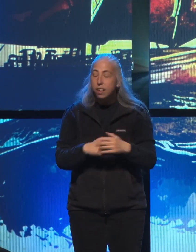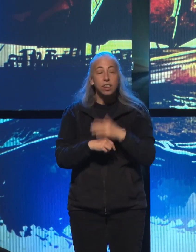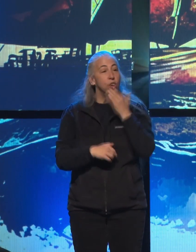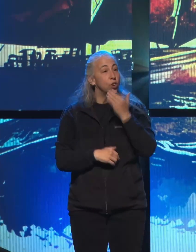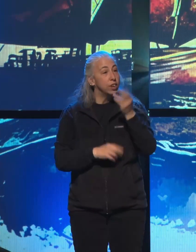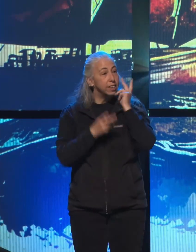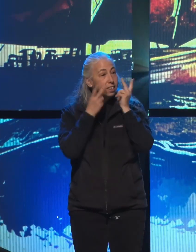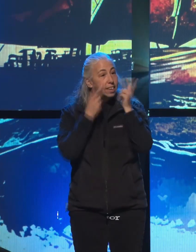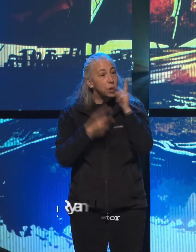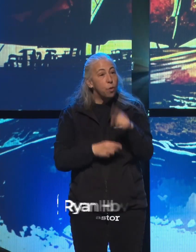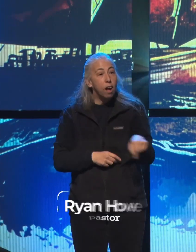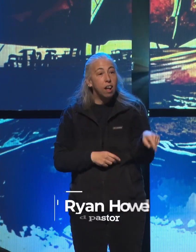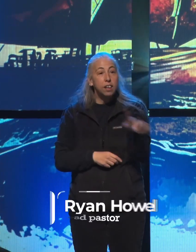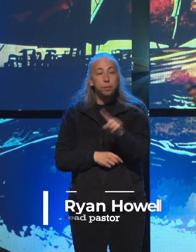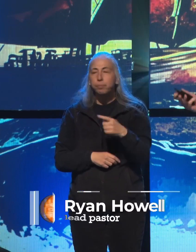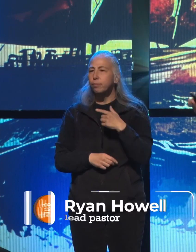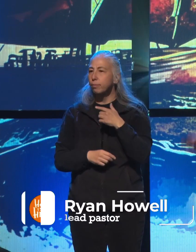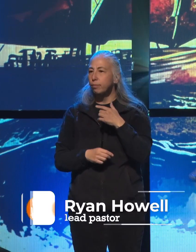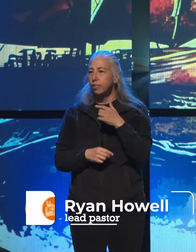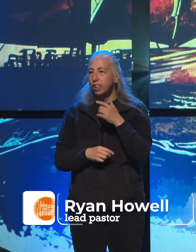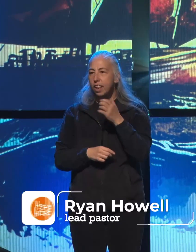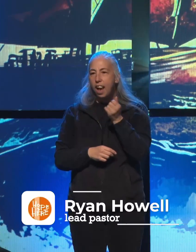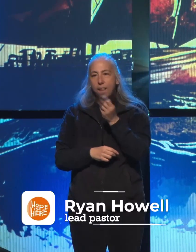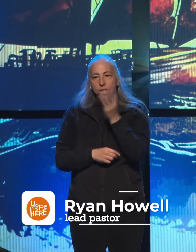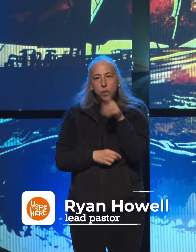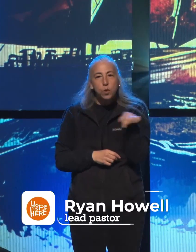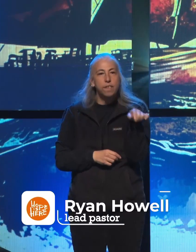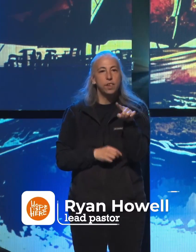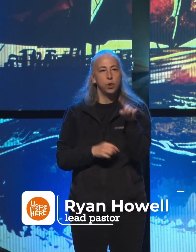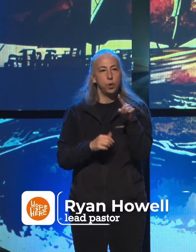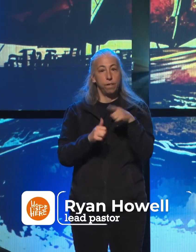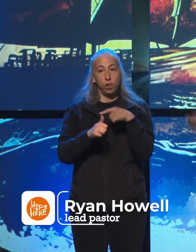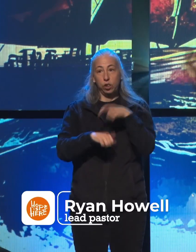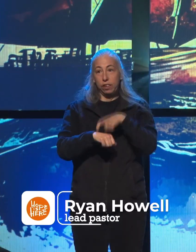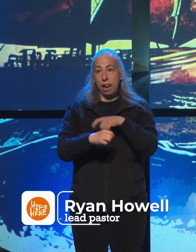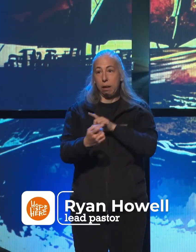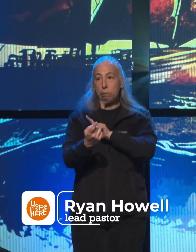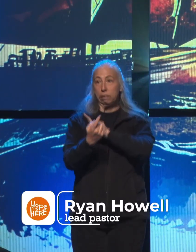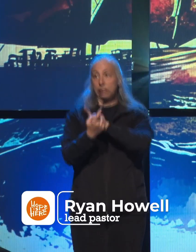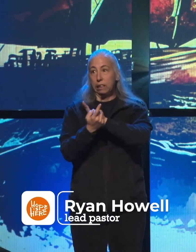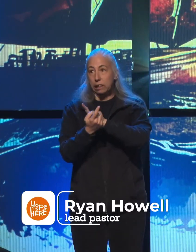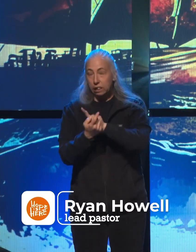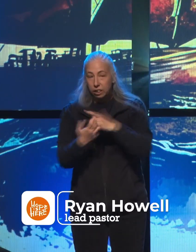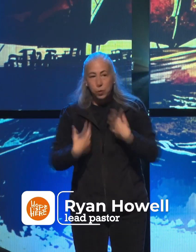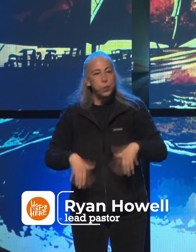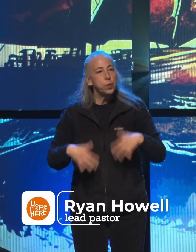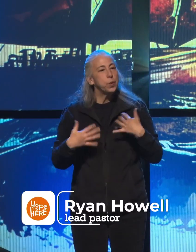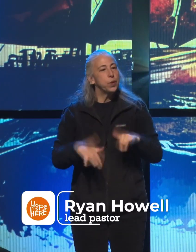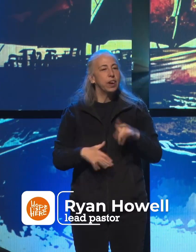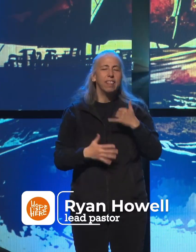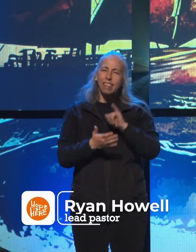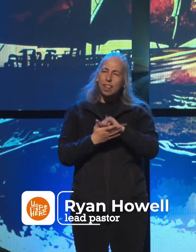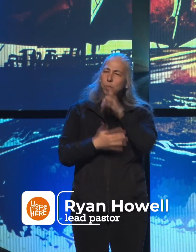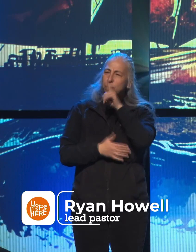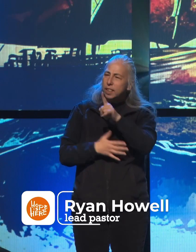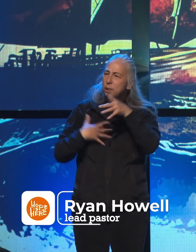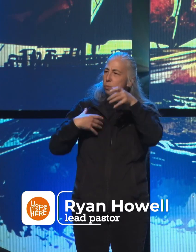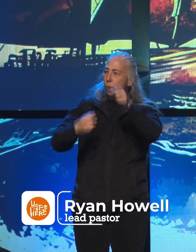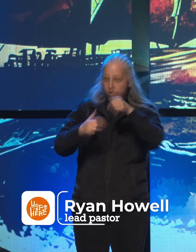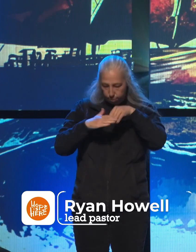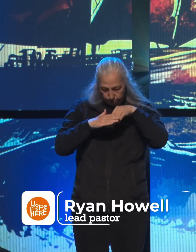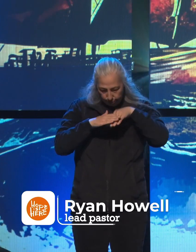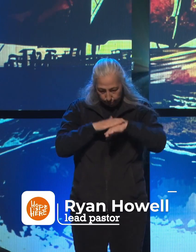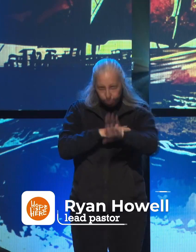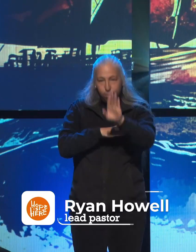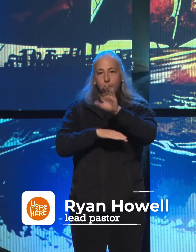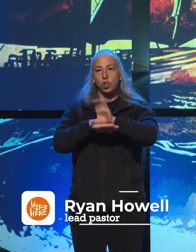to meet a couple of you all who bravely came for the first time. You know, like, I find that to be one of the bravest things to do, is to walk into a